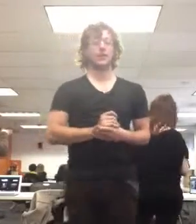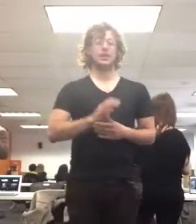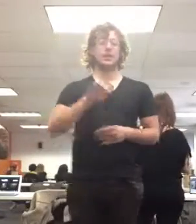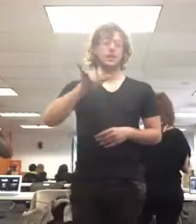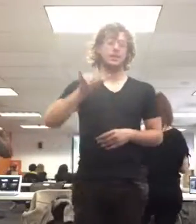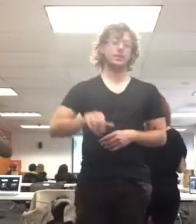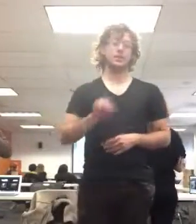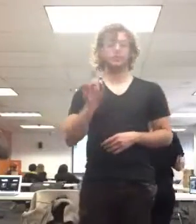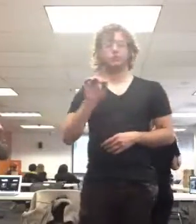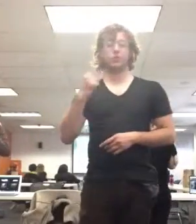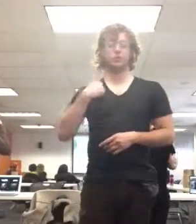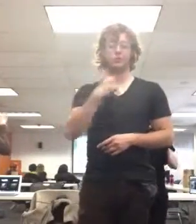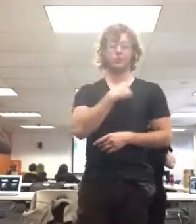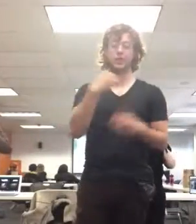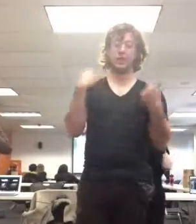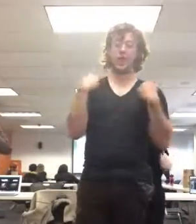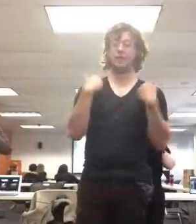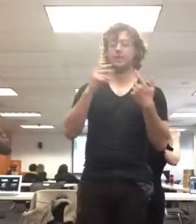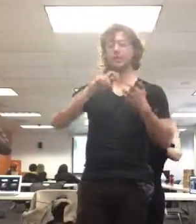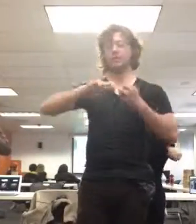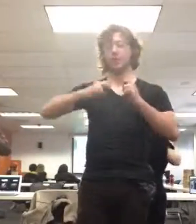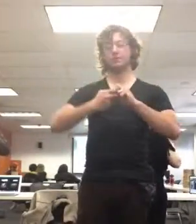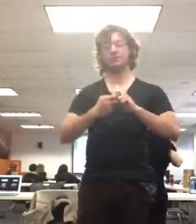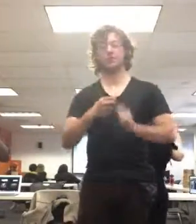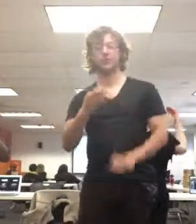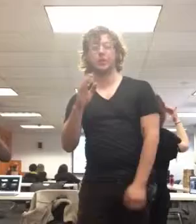you know, you guys, and I was like,